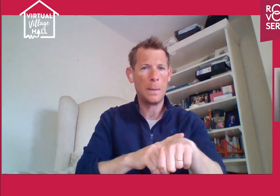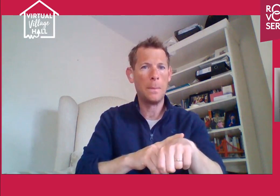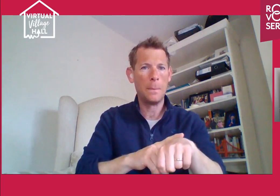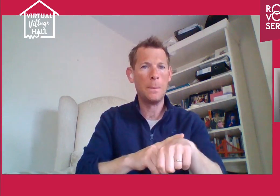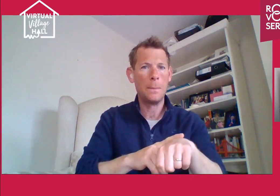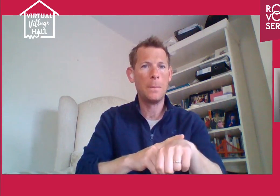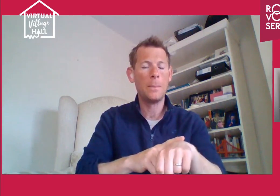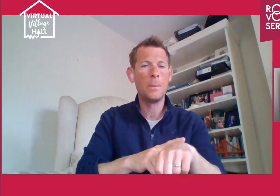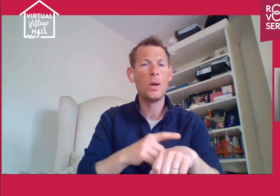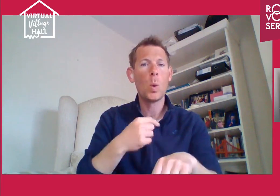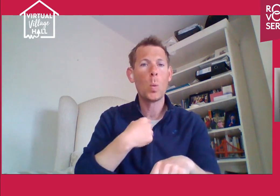So if it's your first time,